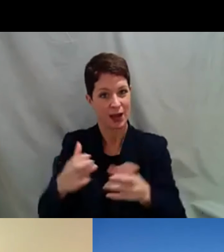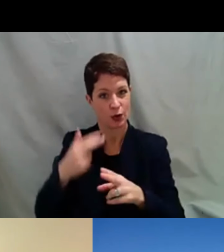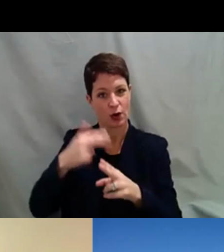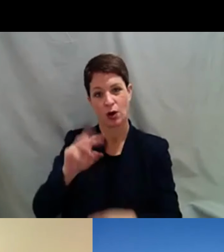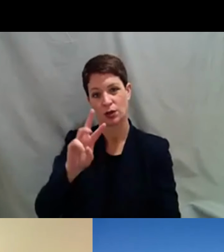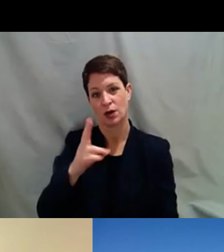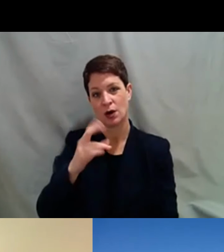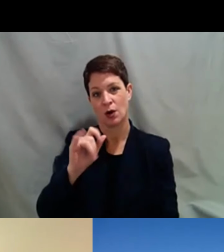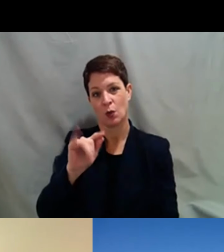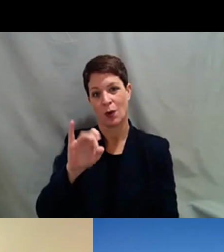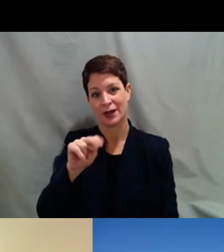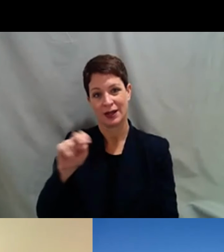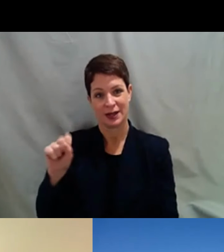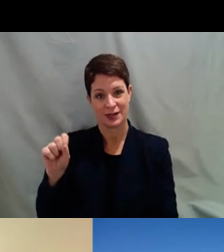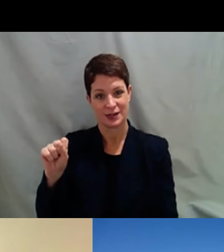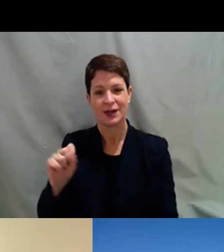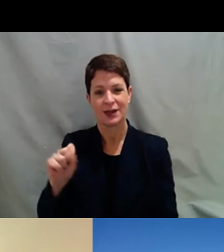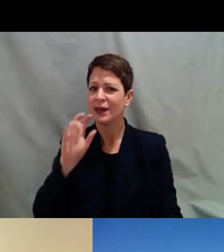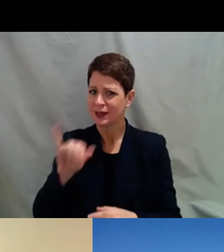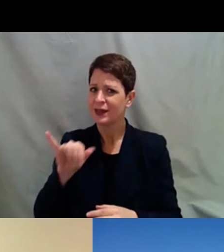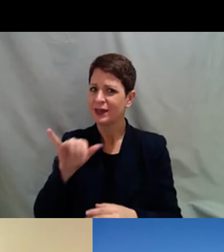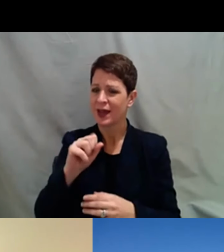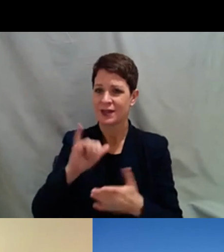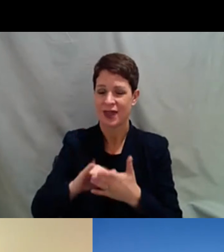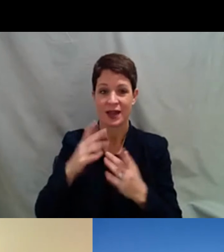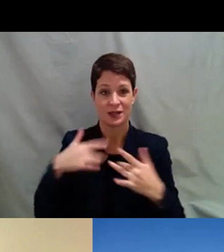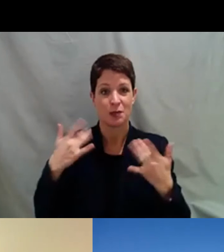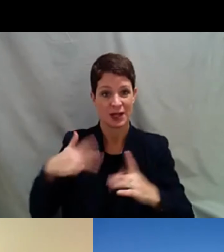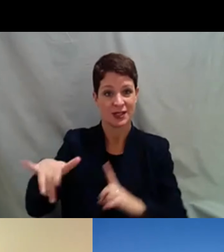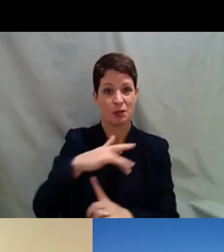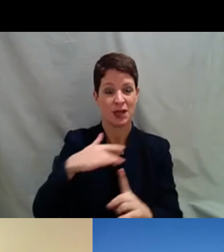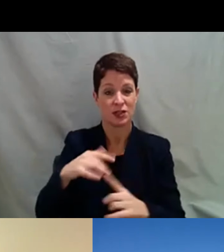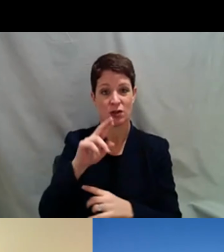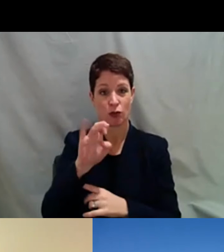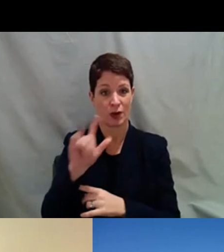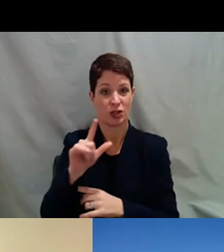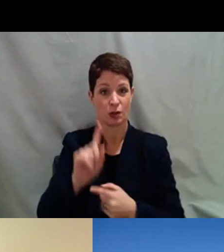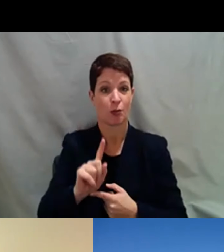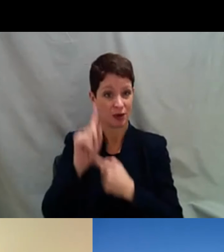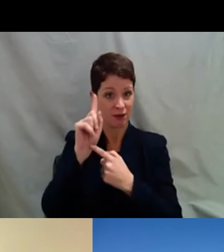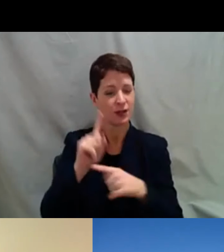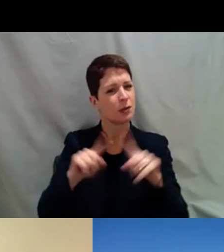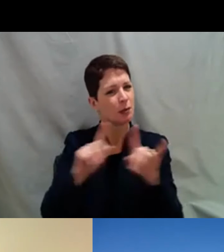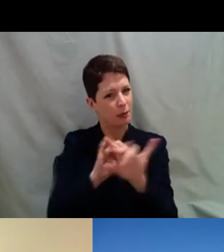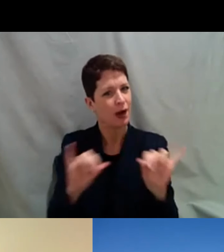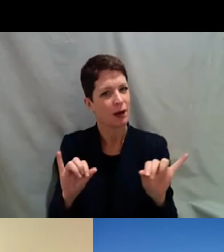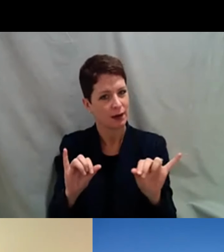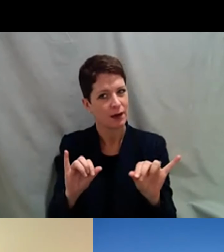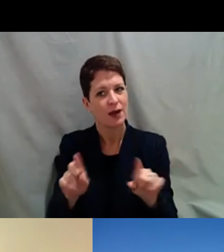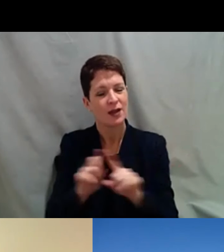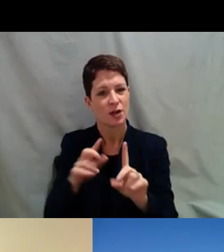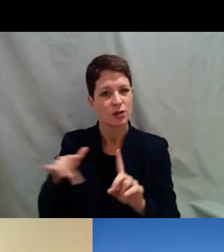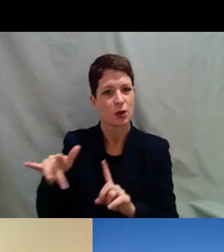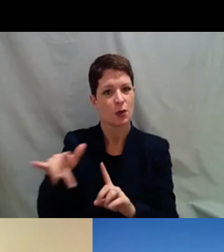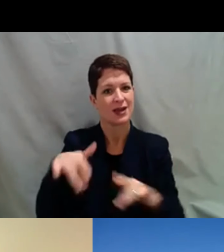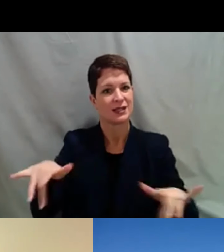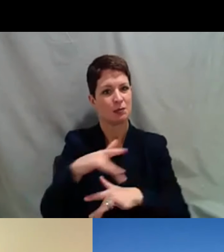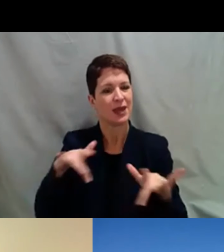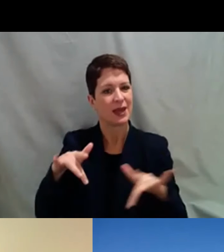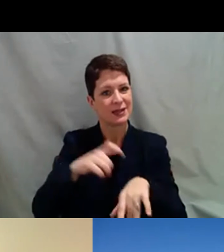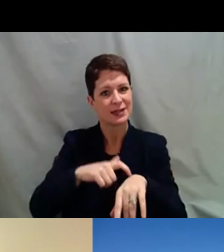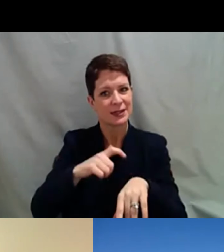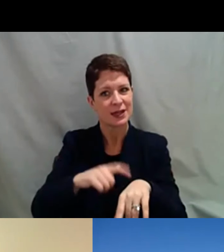Yes, whiteness has been a space of racial privilege, but it can also be a space in which there's a